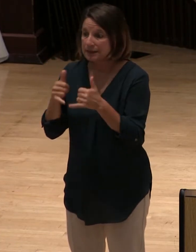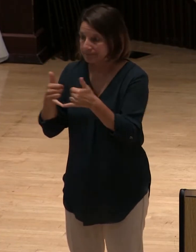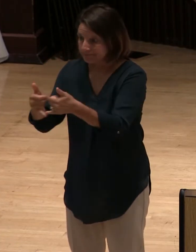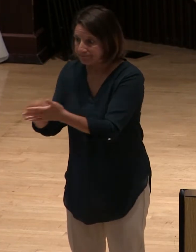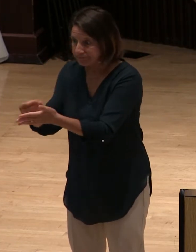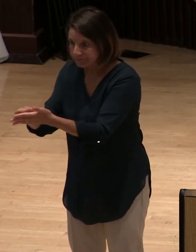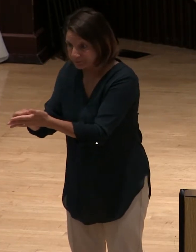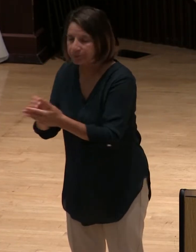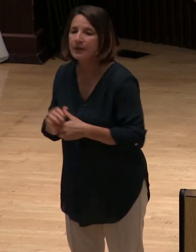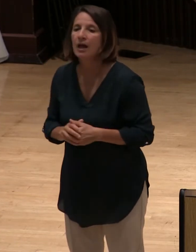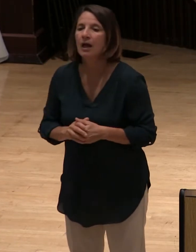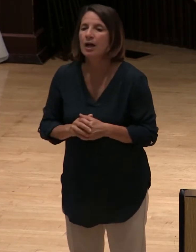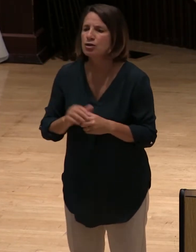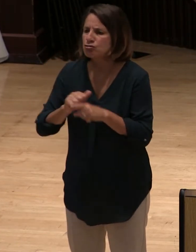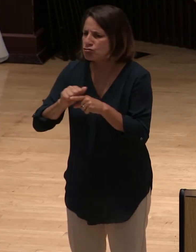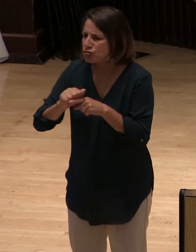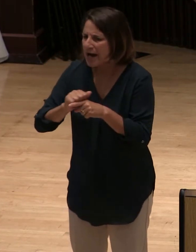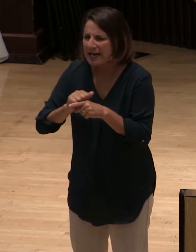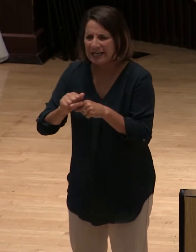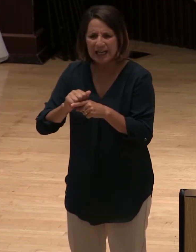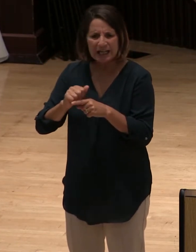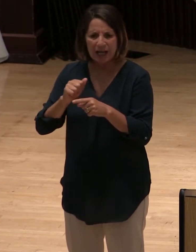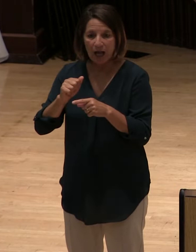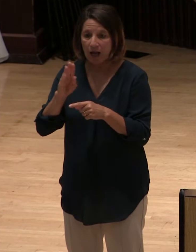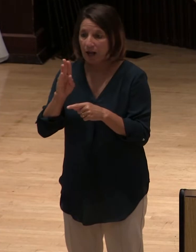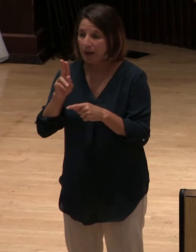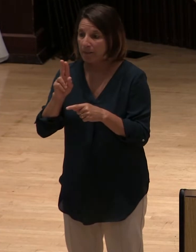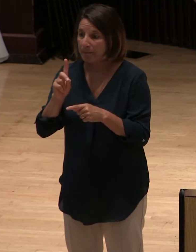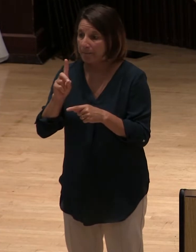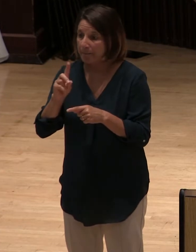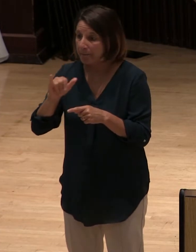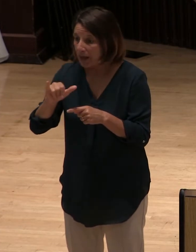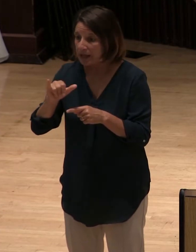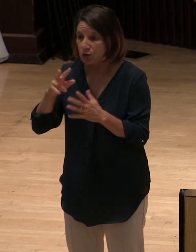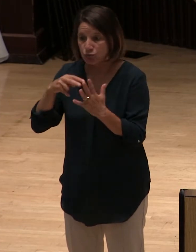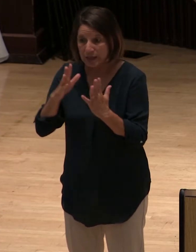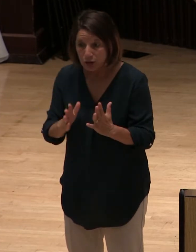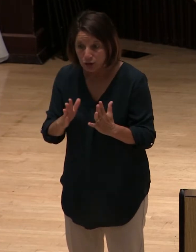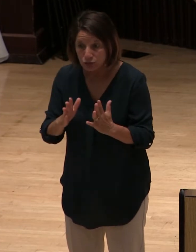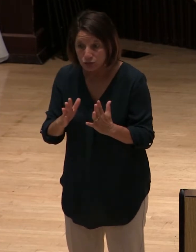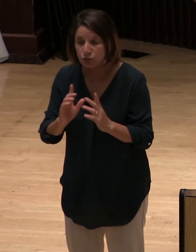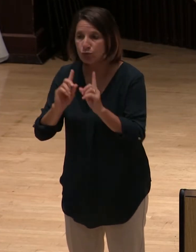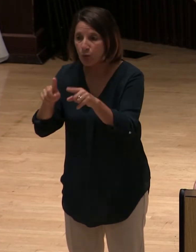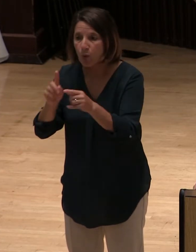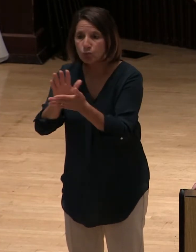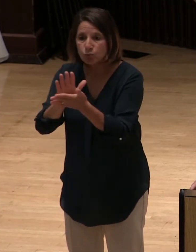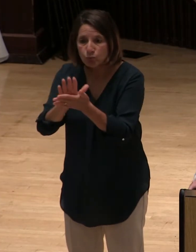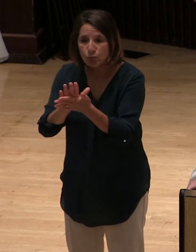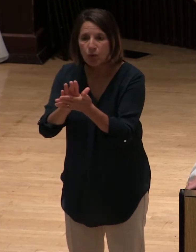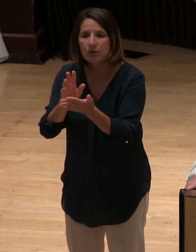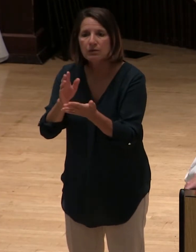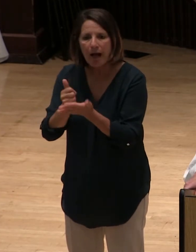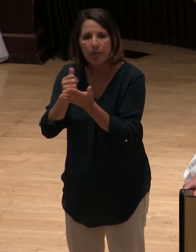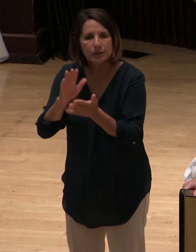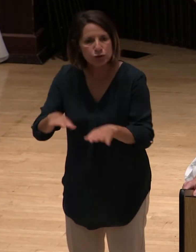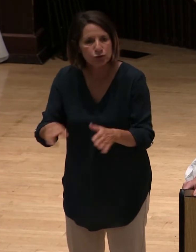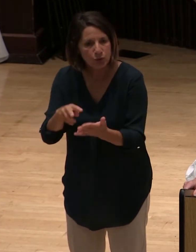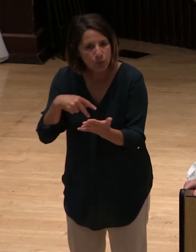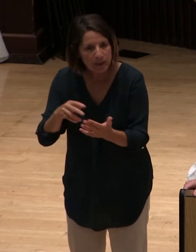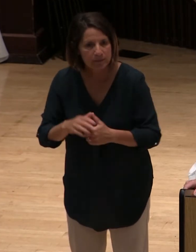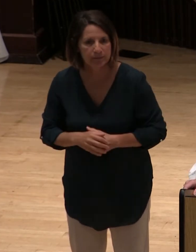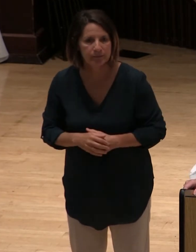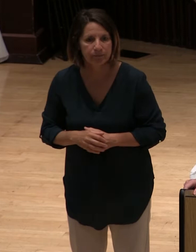training 50 buddy readers to go to World of Inquiry School and help children to read. We have